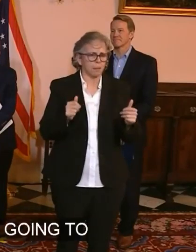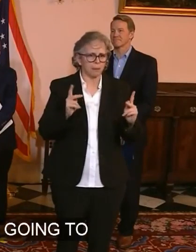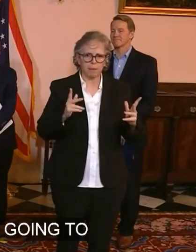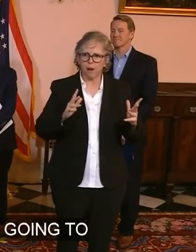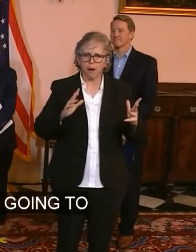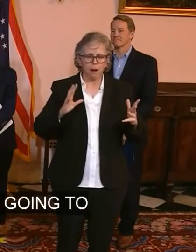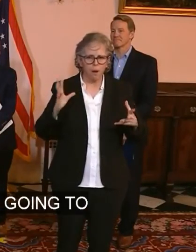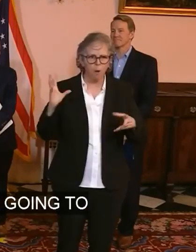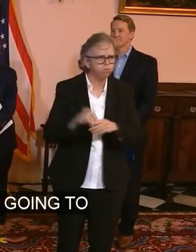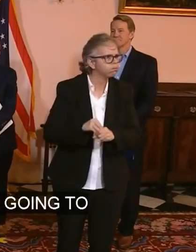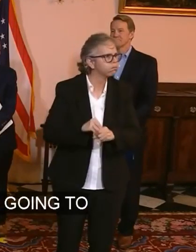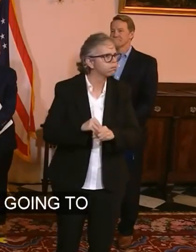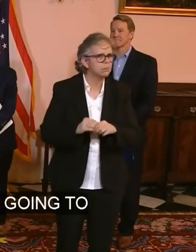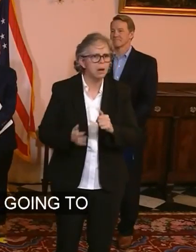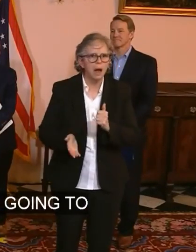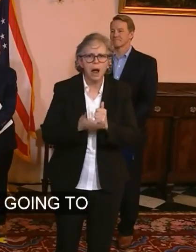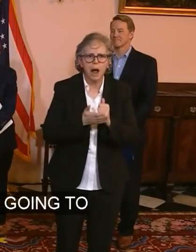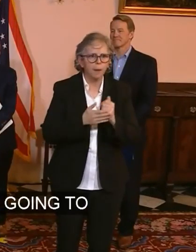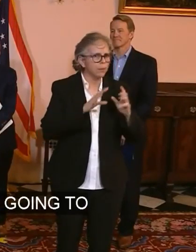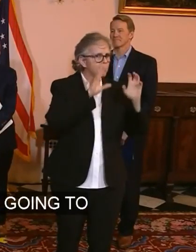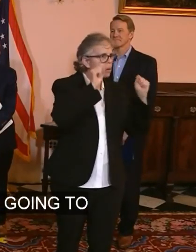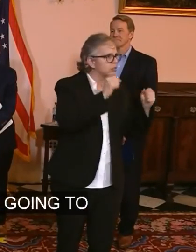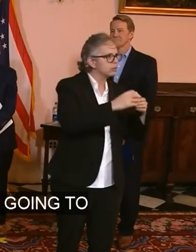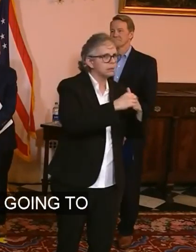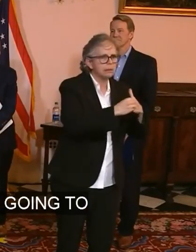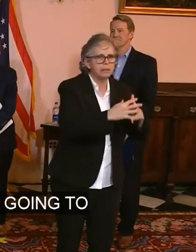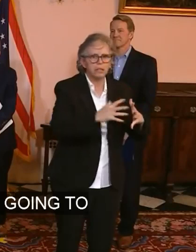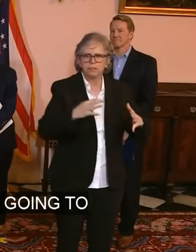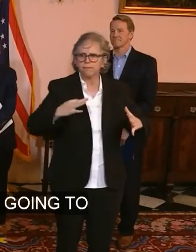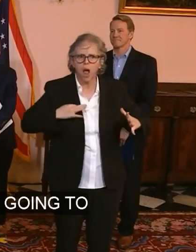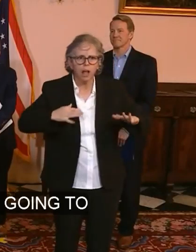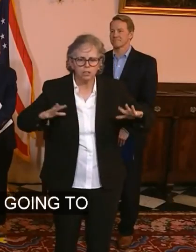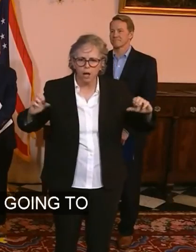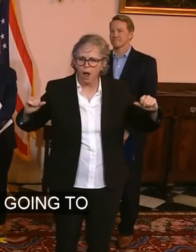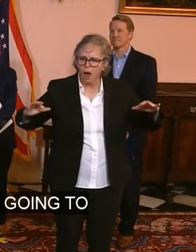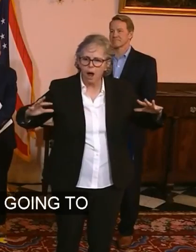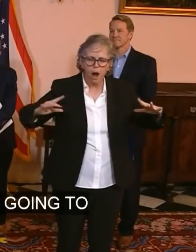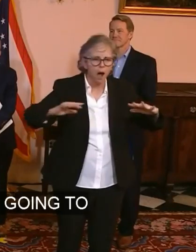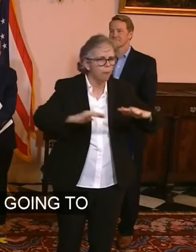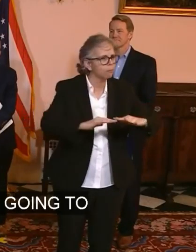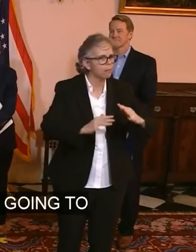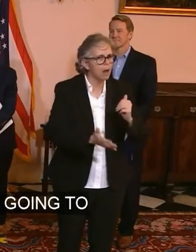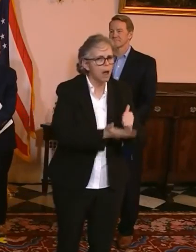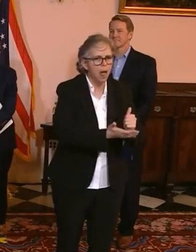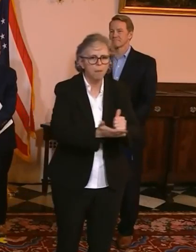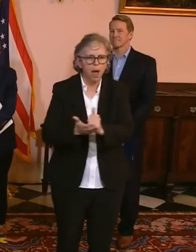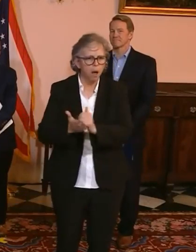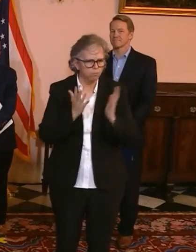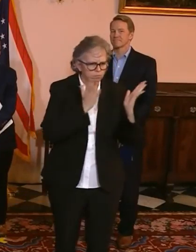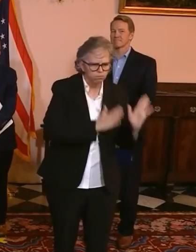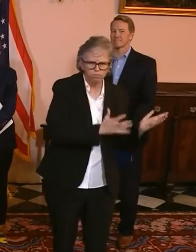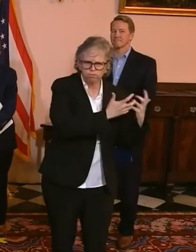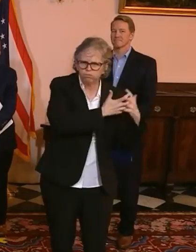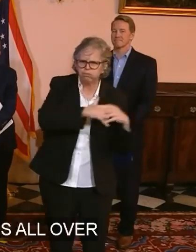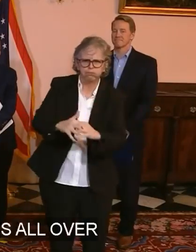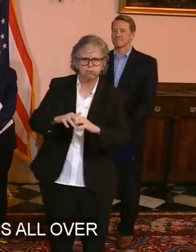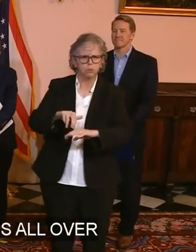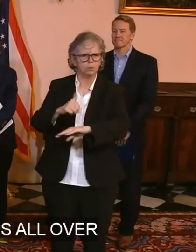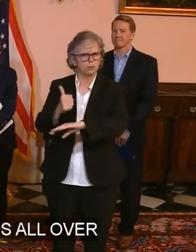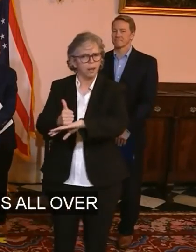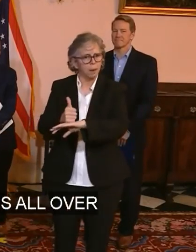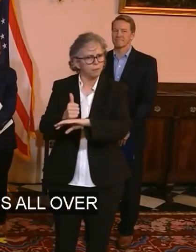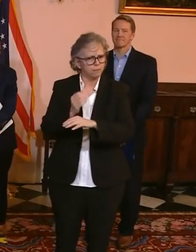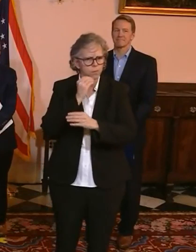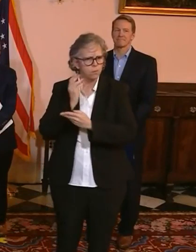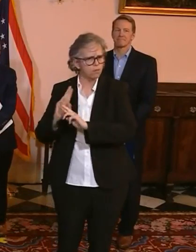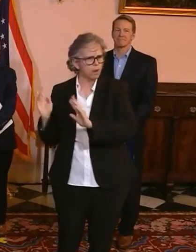into action in communities all over the state. And within 5 days, 350 schools opened doors